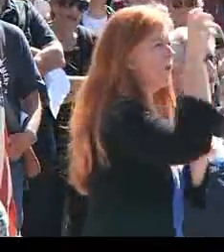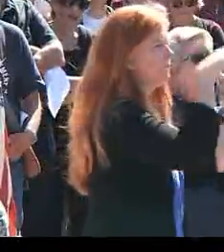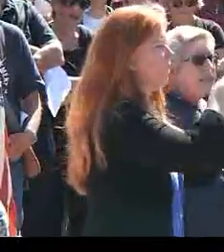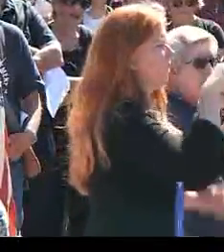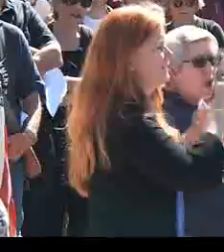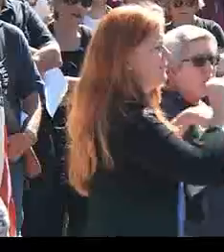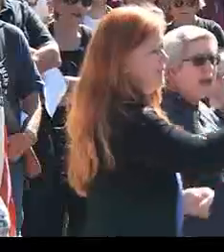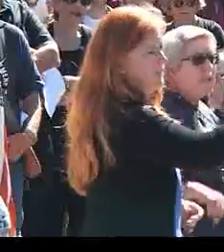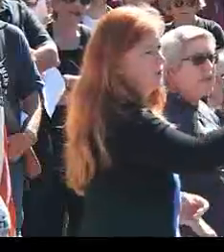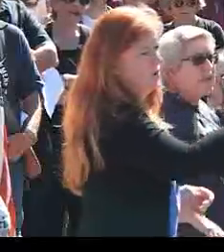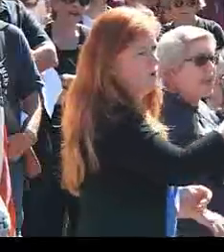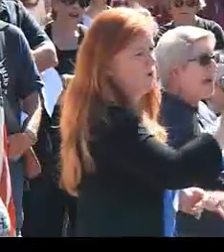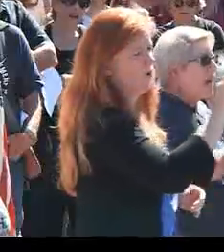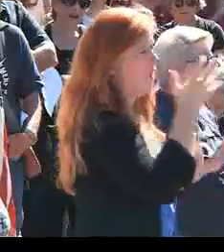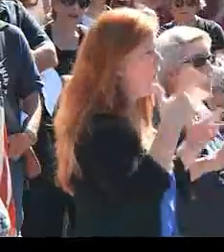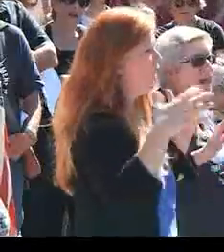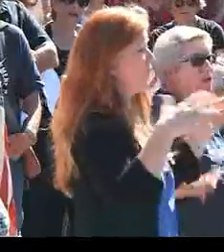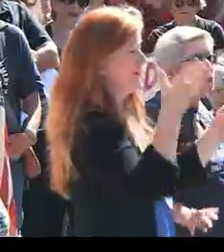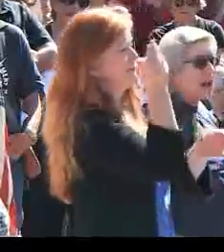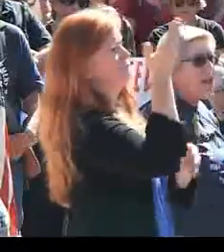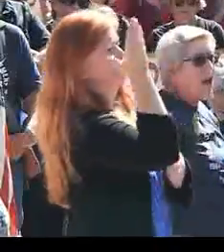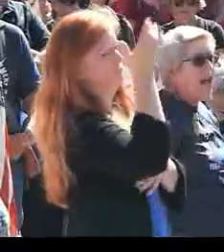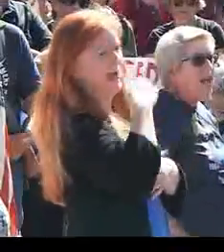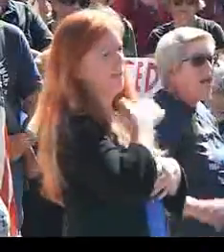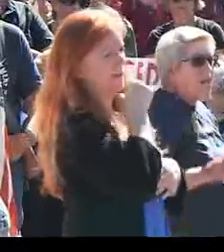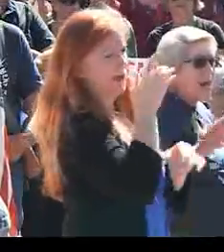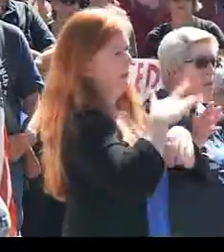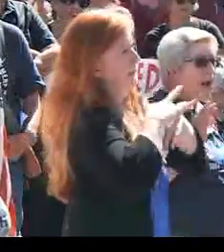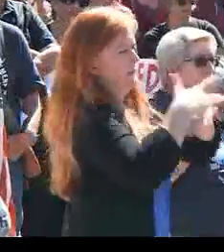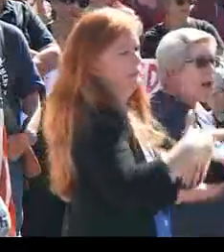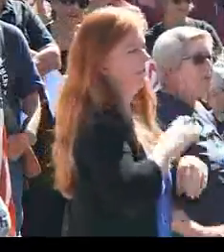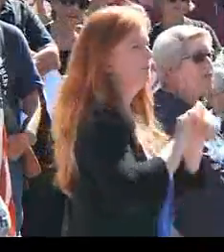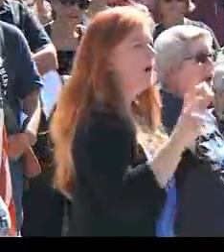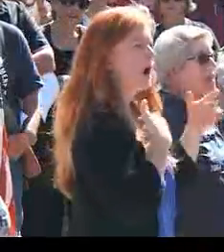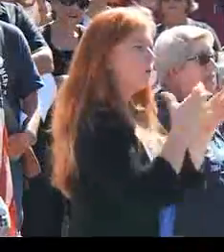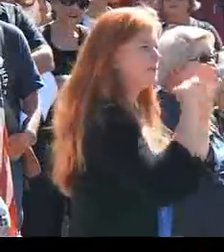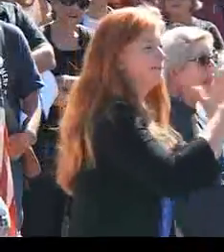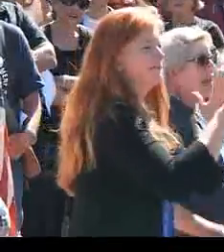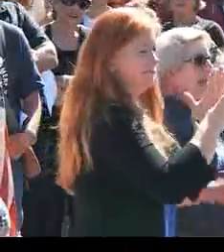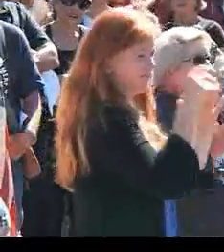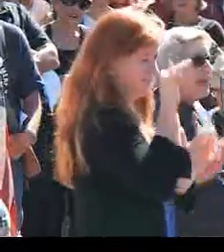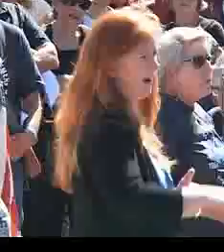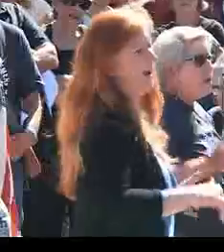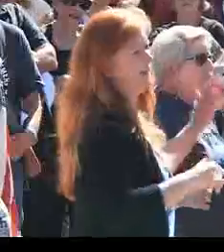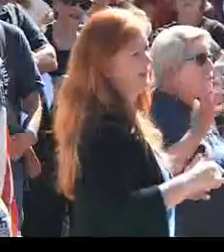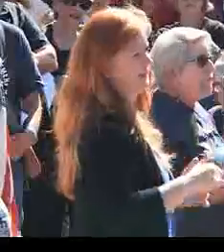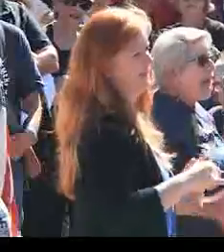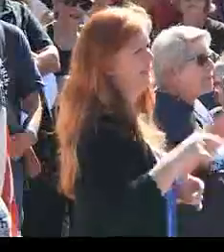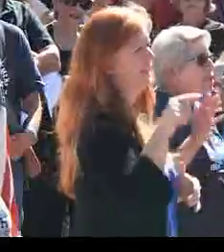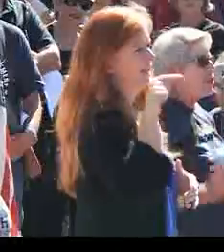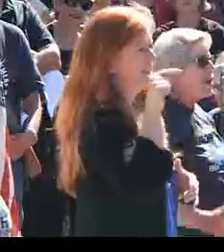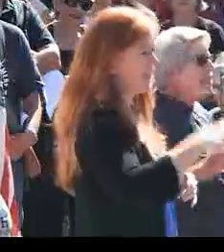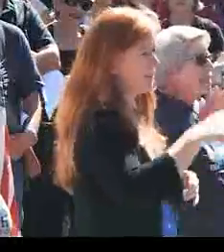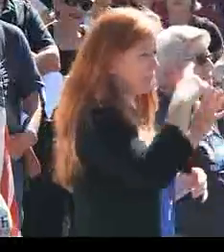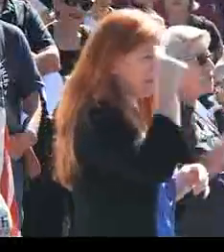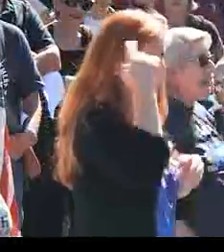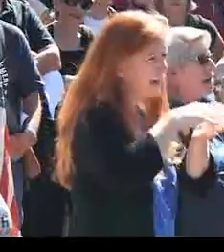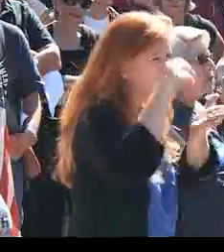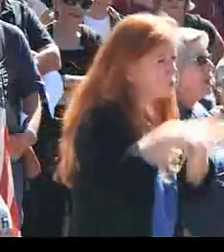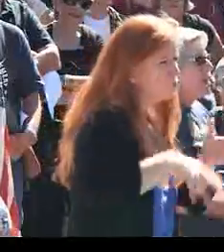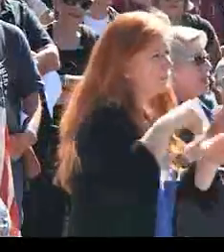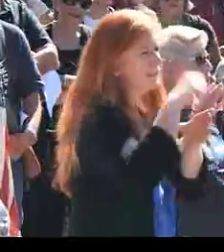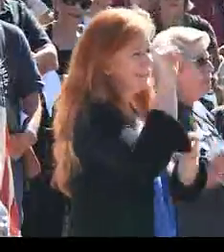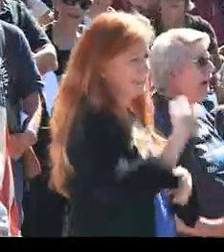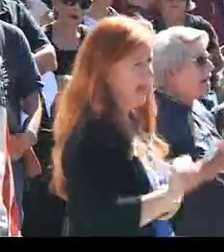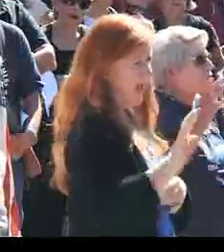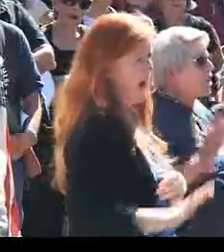Francisco, that's already been said, I'm not going to dwell on it, but I want to emphasize that it was the black students in the